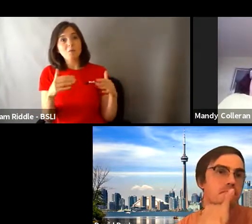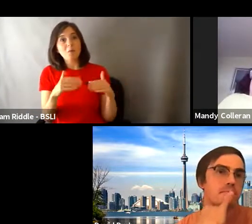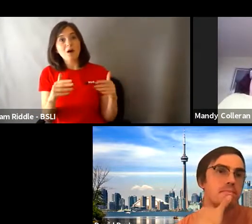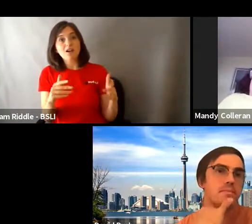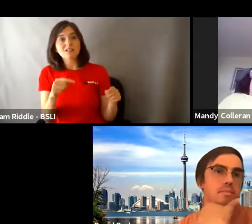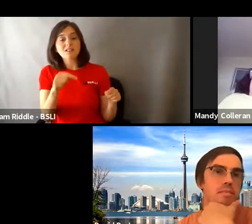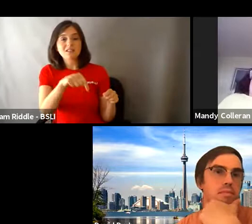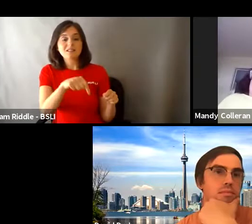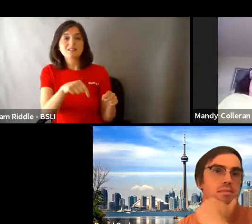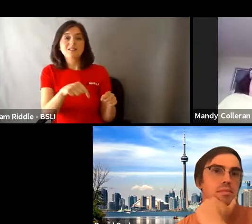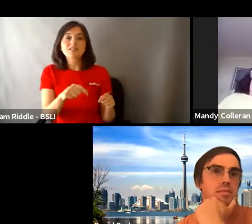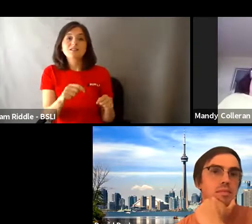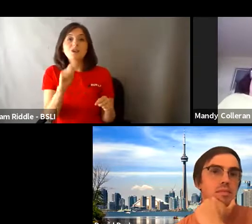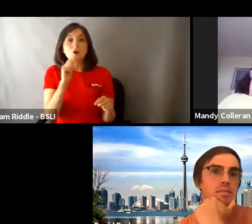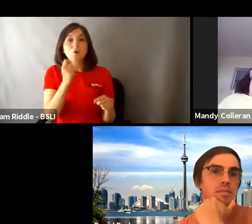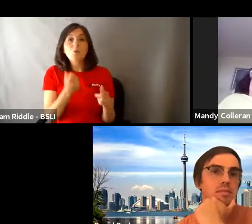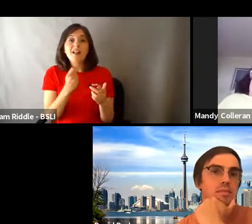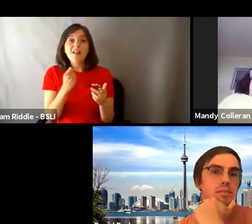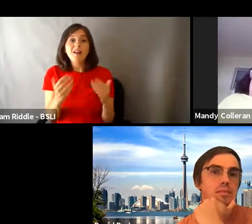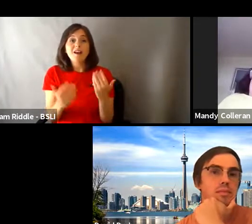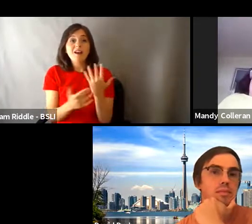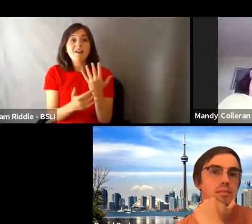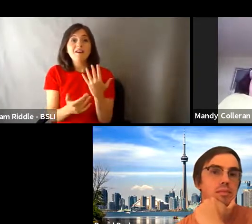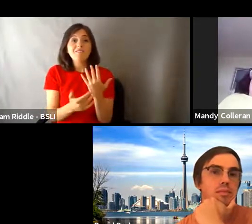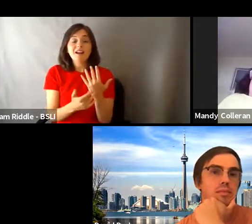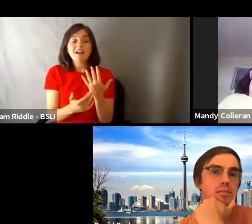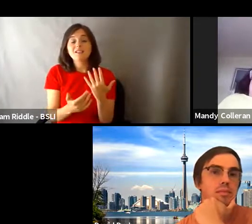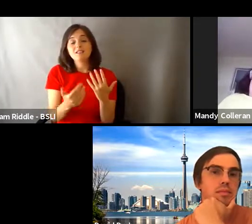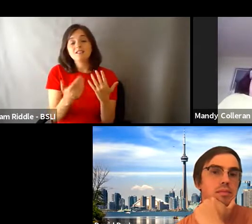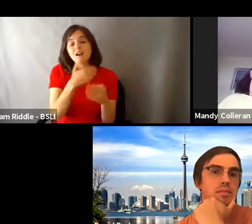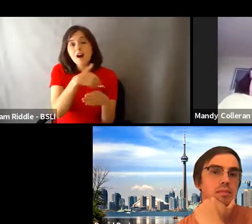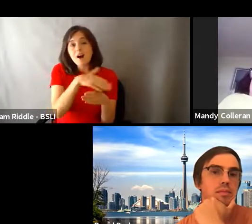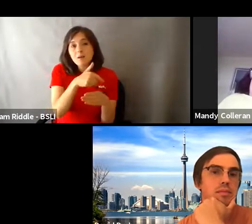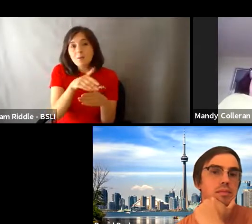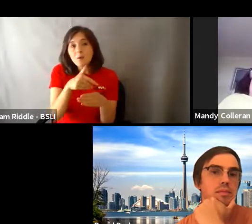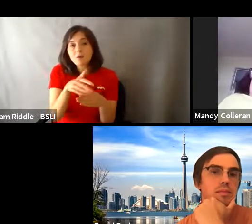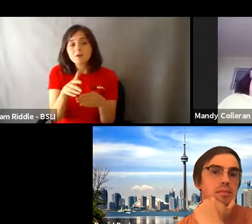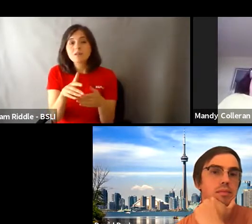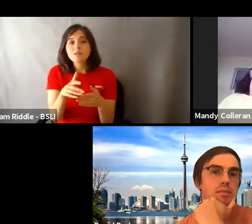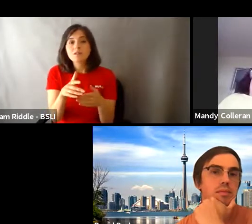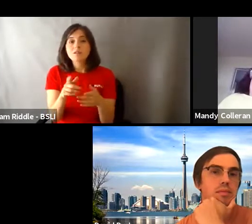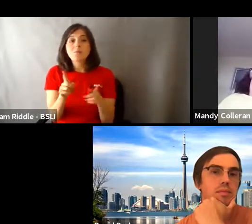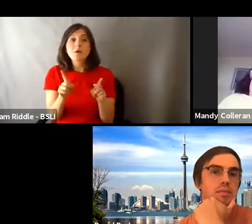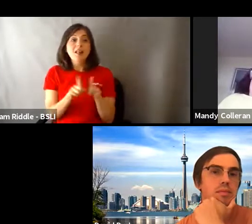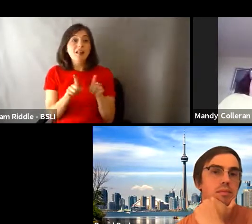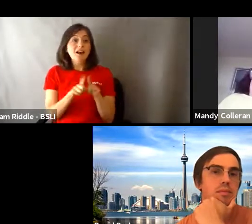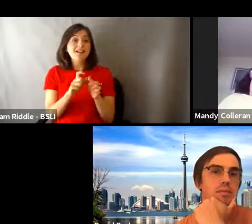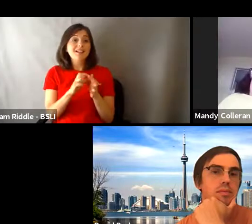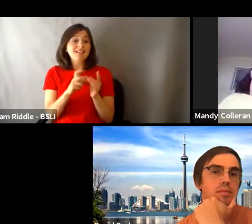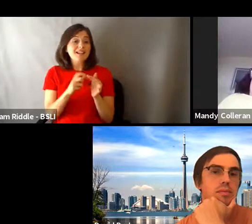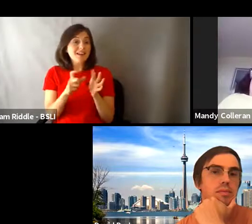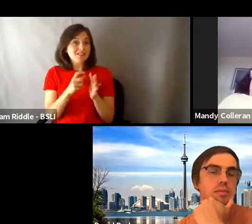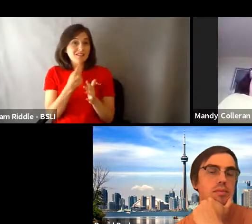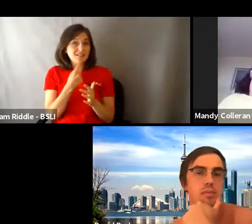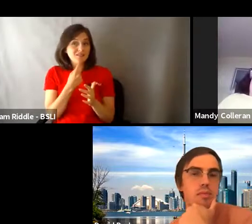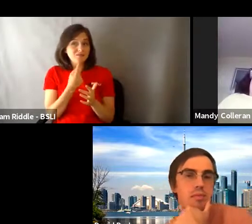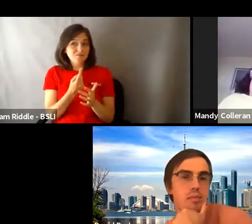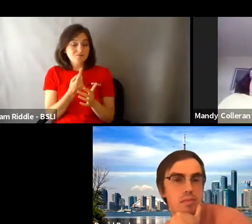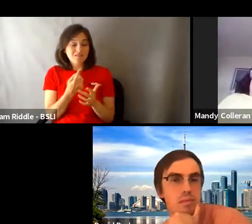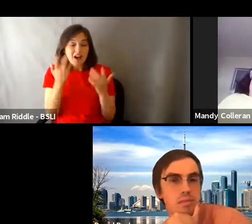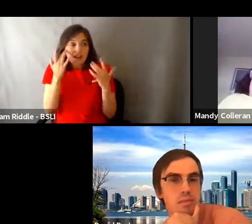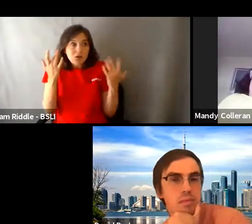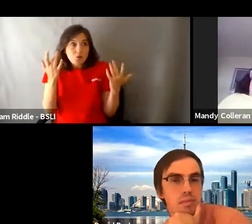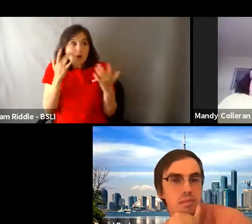some fallout in terms of unemployment due to automation. Like David, I don't know what the scale of that will be, but